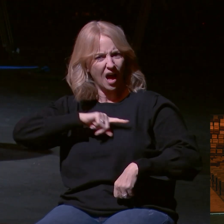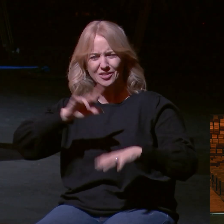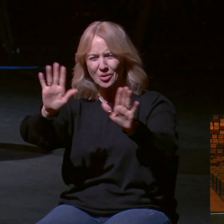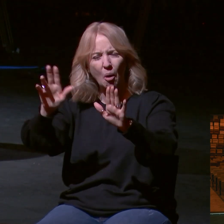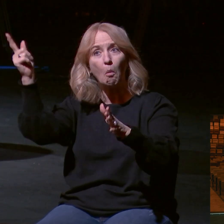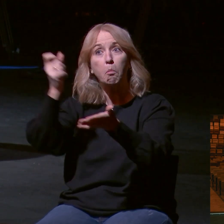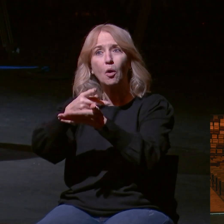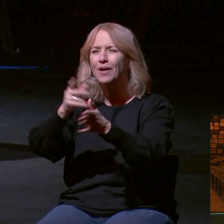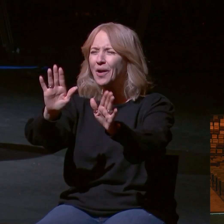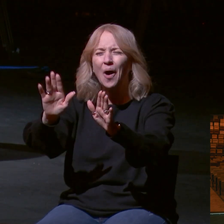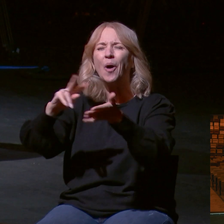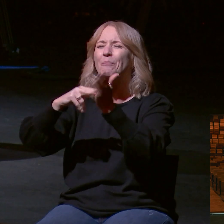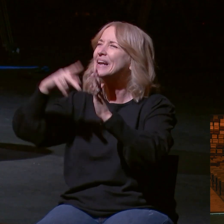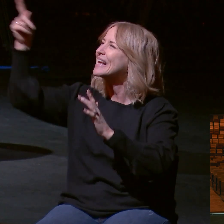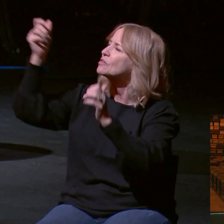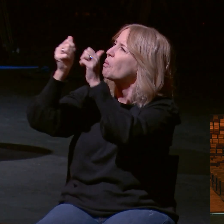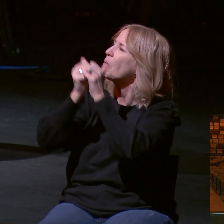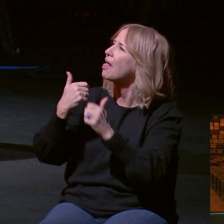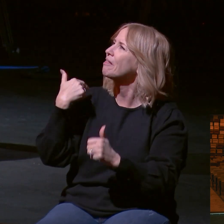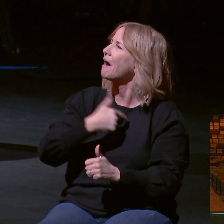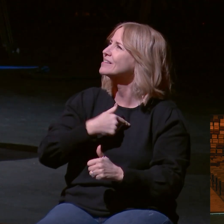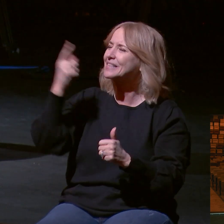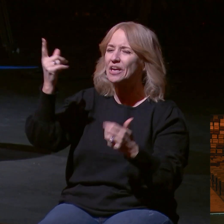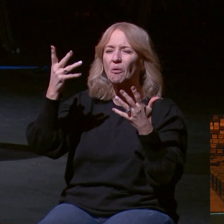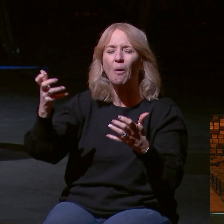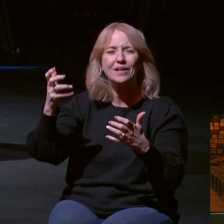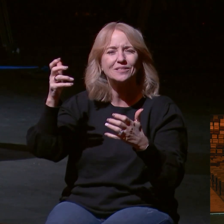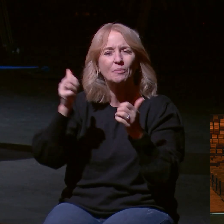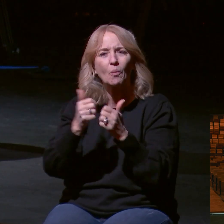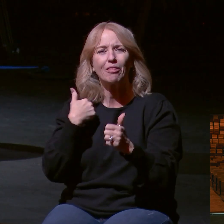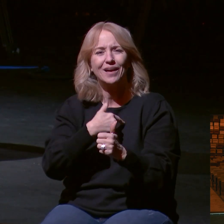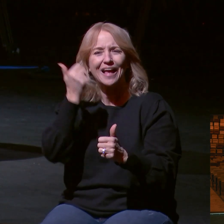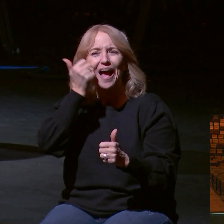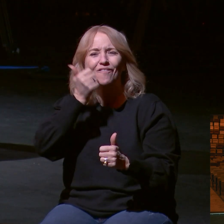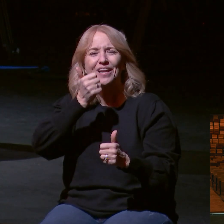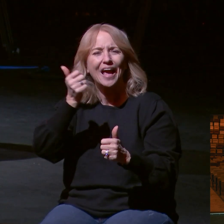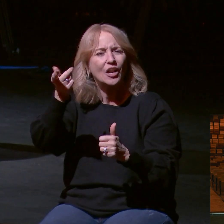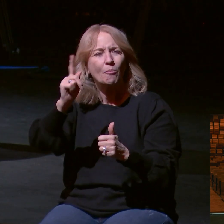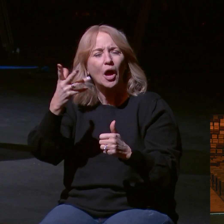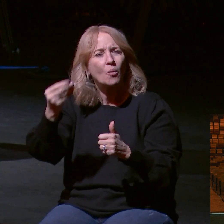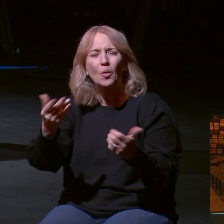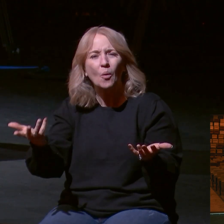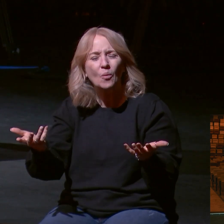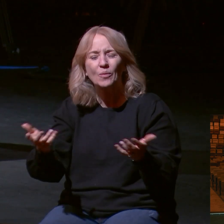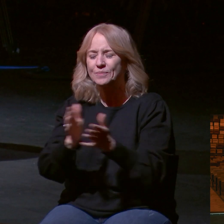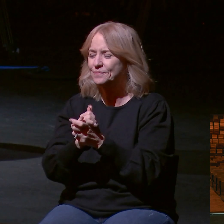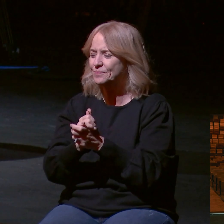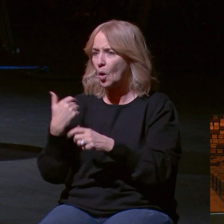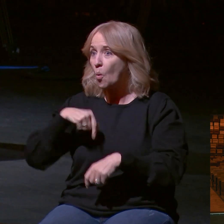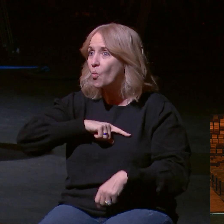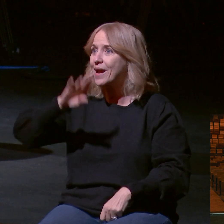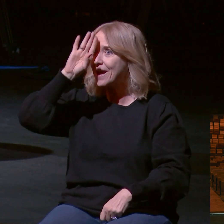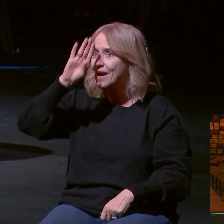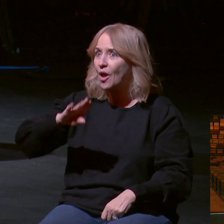he's just with us as he longs to be all day, everywhere we are. And we know this